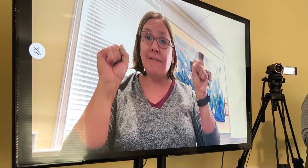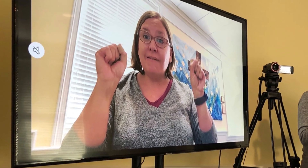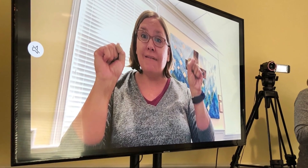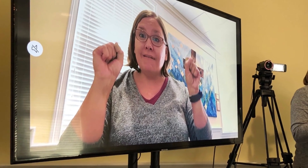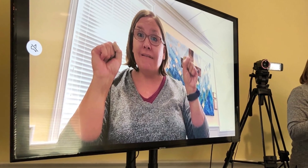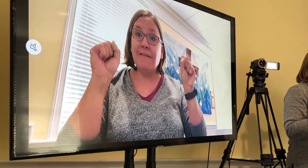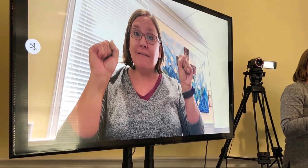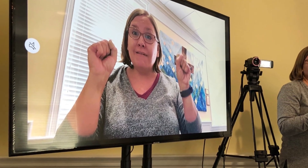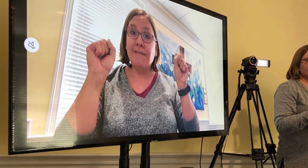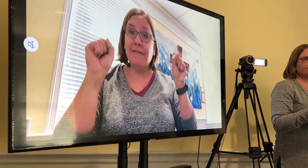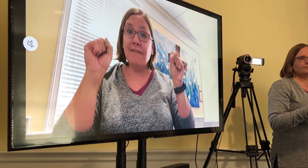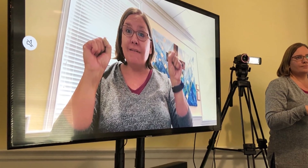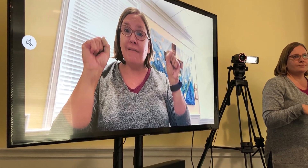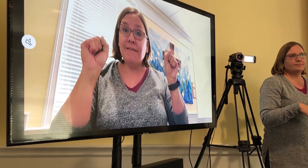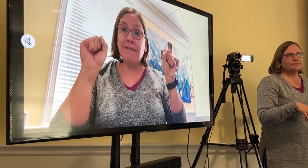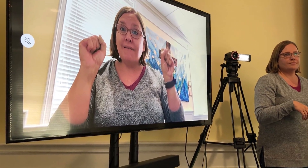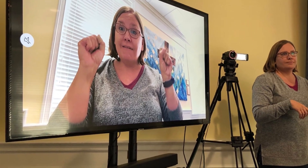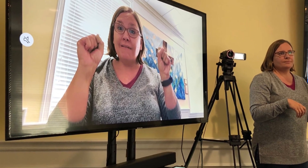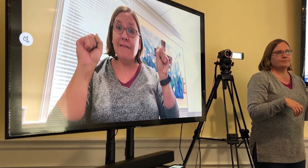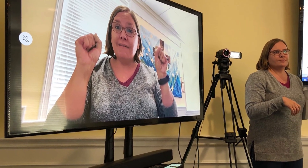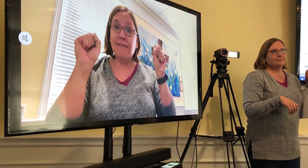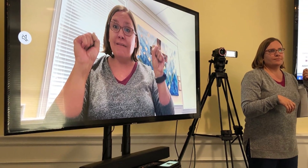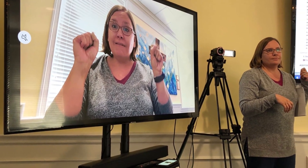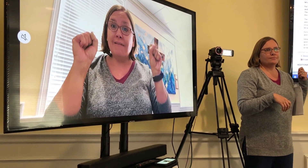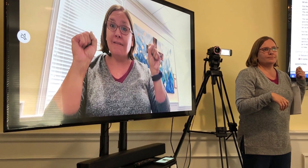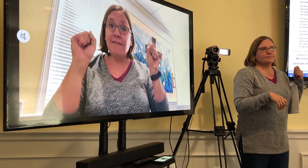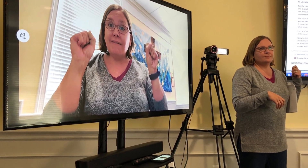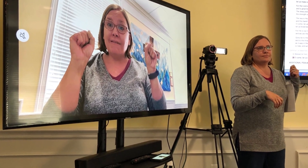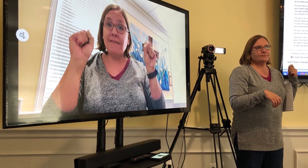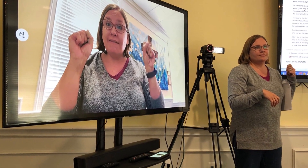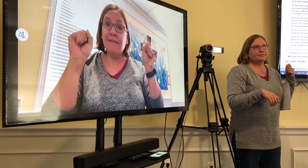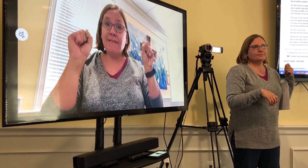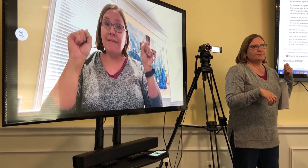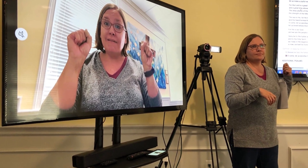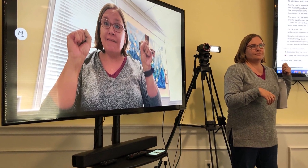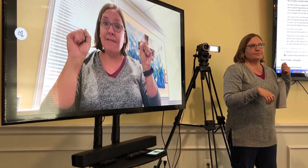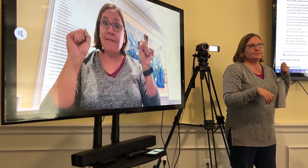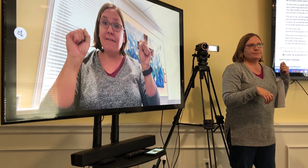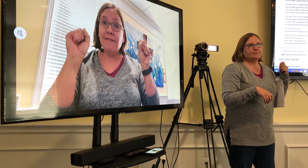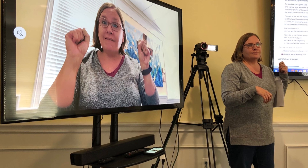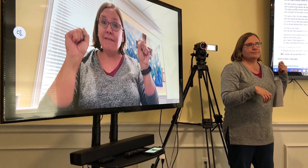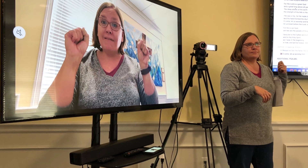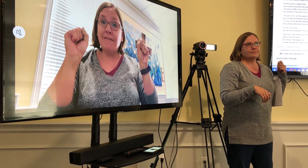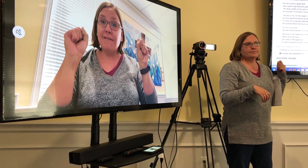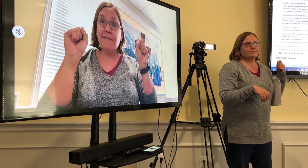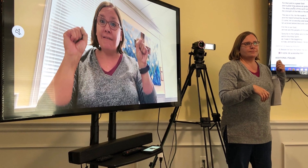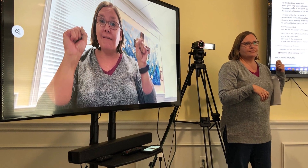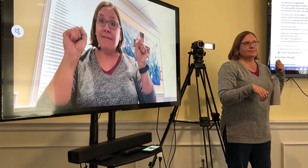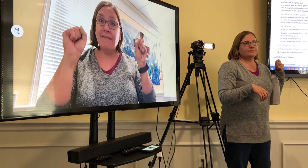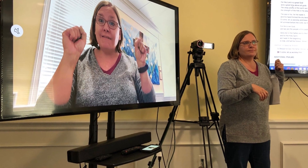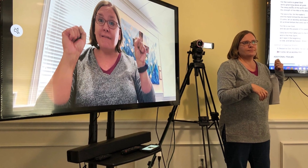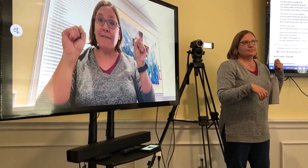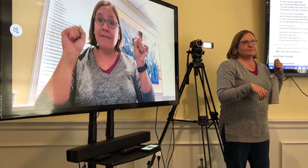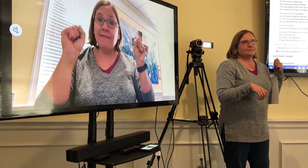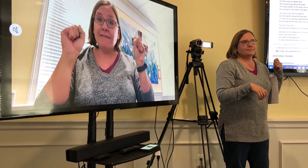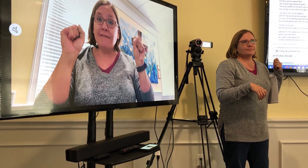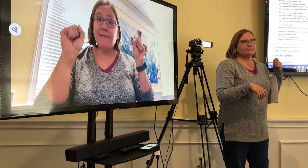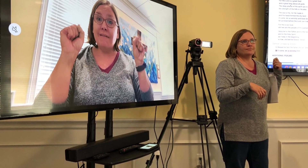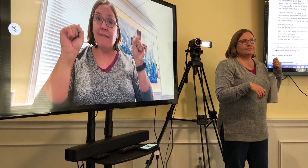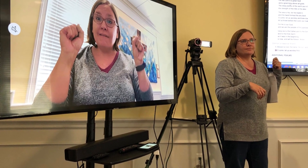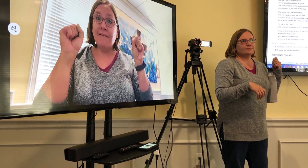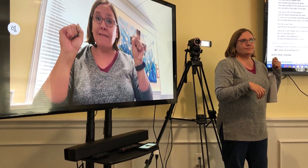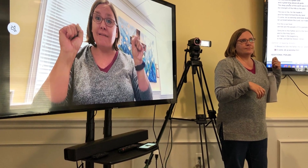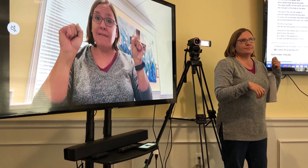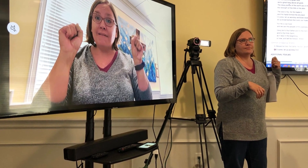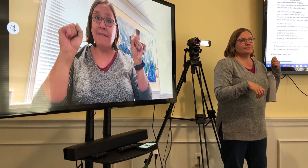interpreters. It will also allow them to continue ASL translation work of the Lutheran Service Book Settings 1, 2, 4,